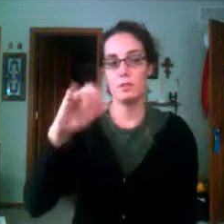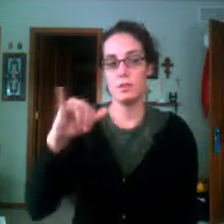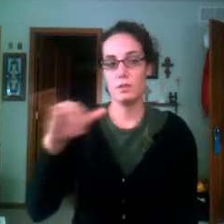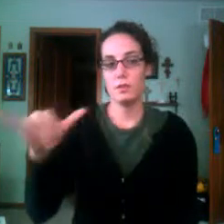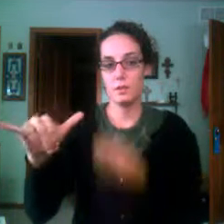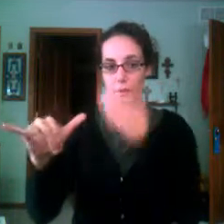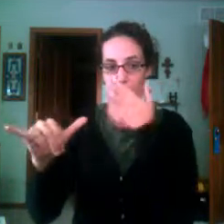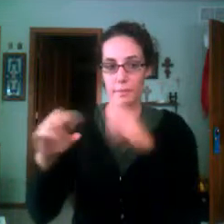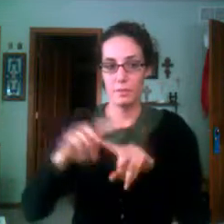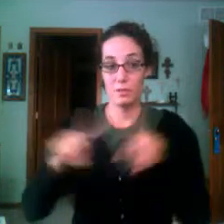They're different.